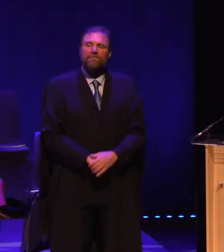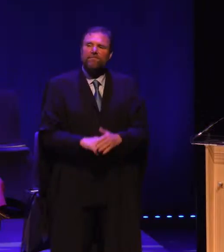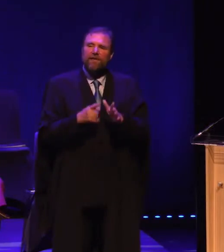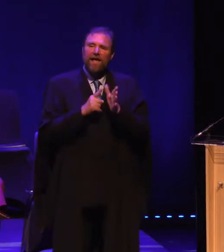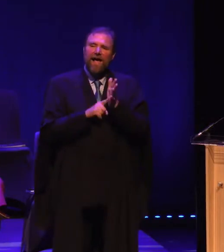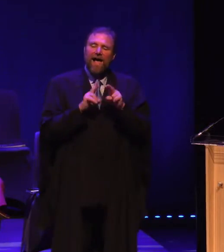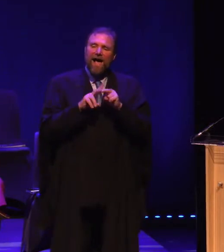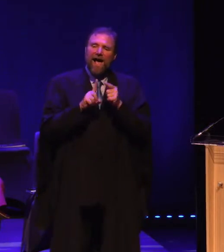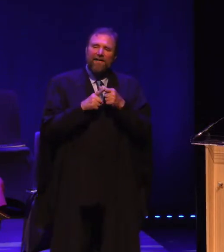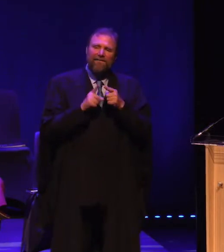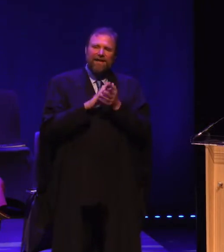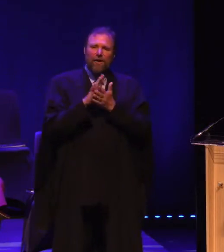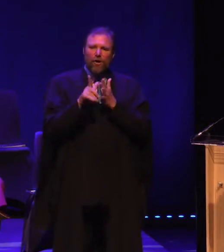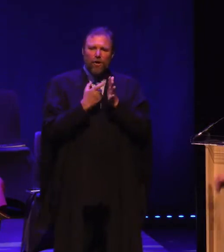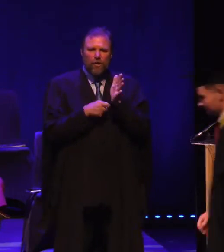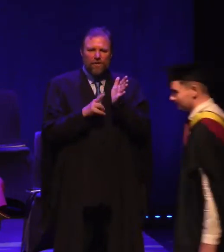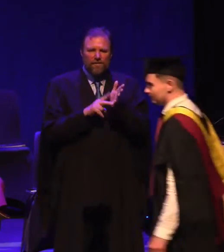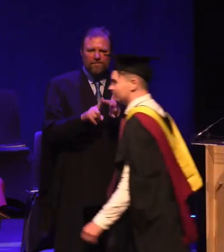Alfie Hurl.